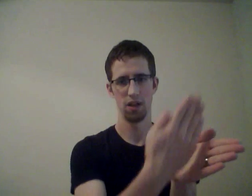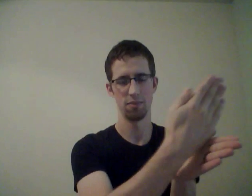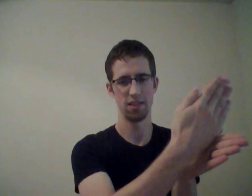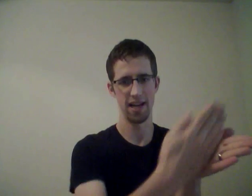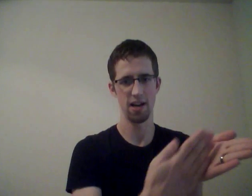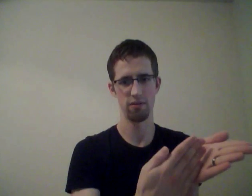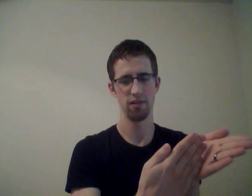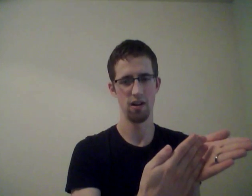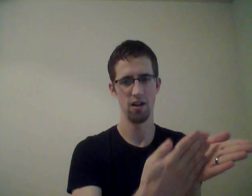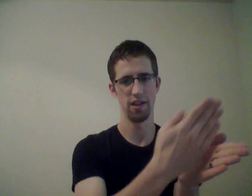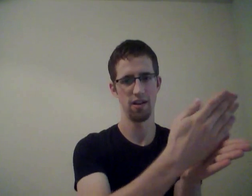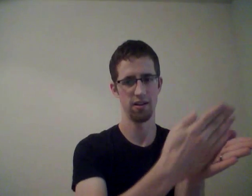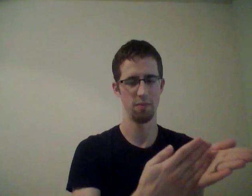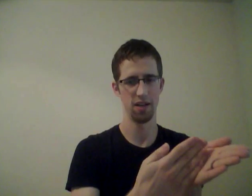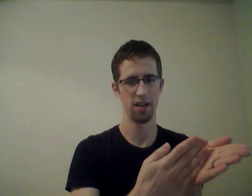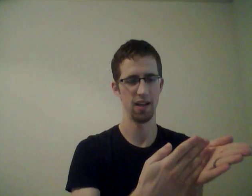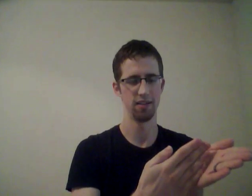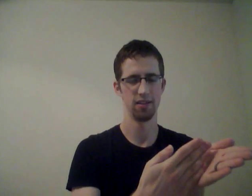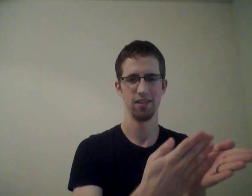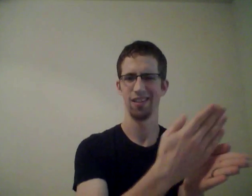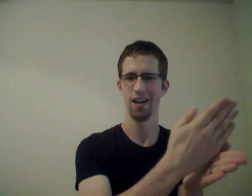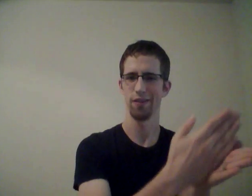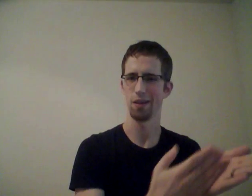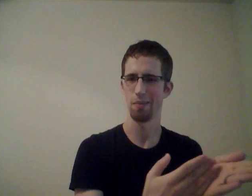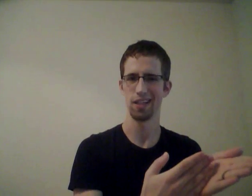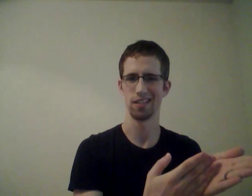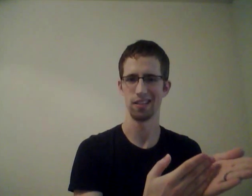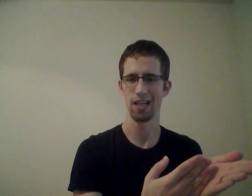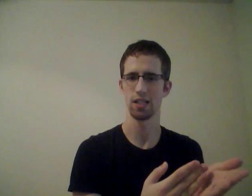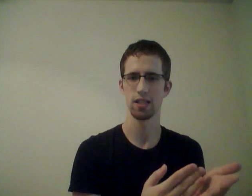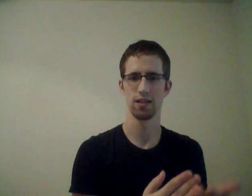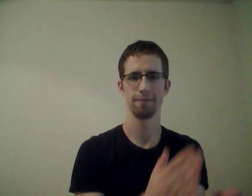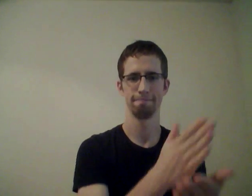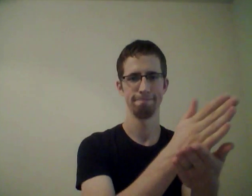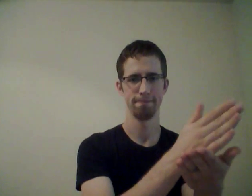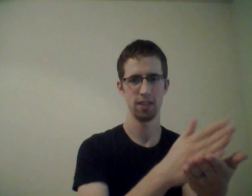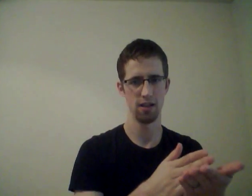comes down on the non-dominant hand, kind of like making a slice. Some.